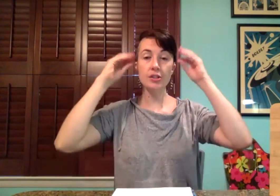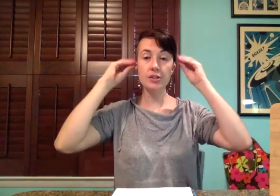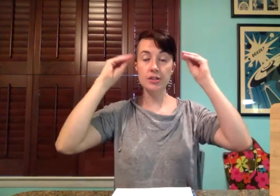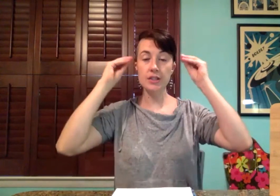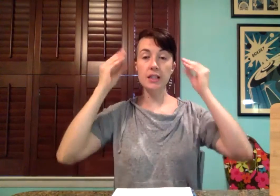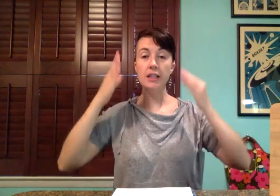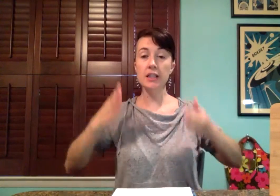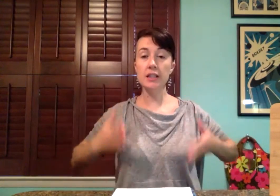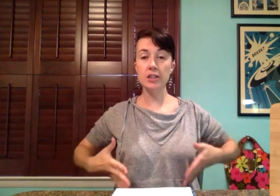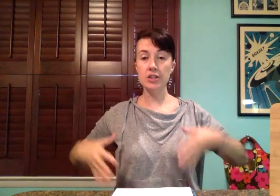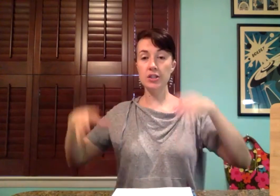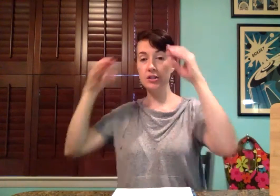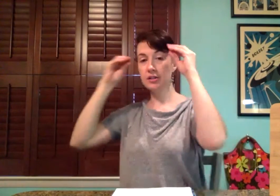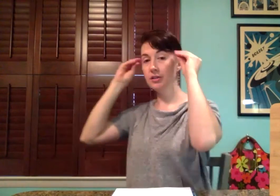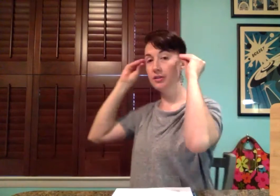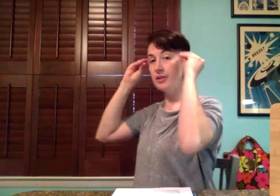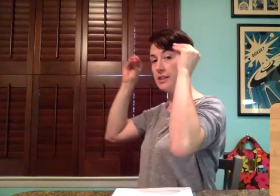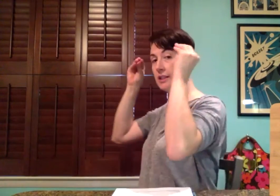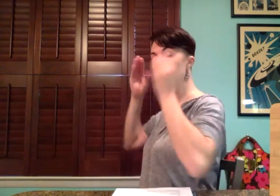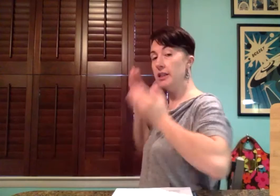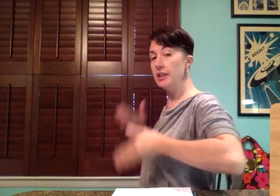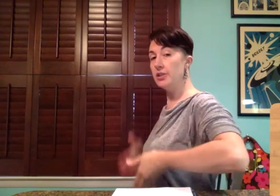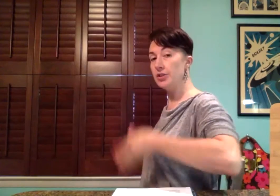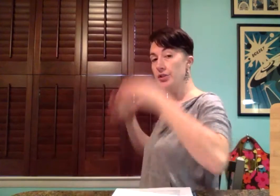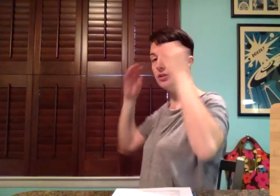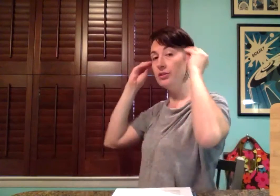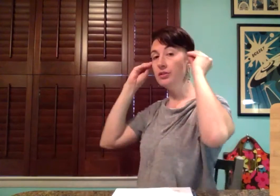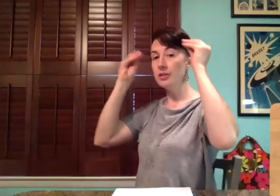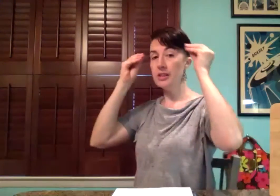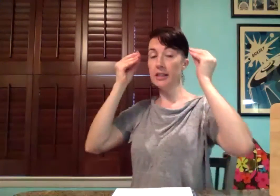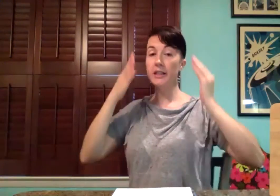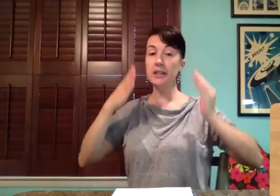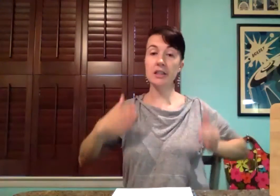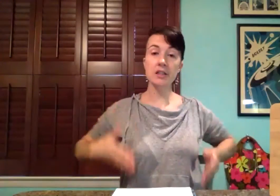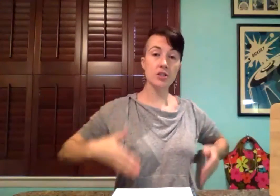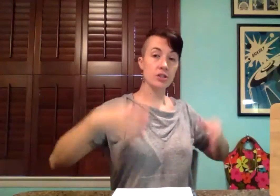Teacher, teacher, teacher, teacher,